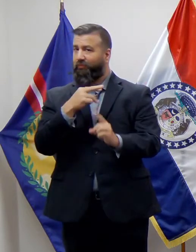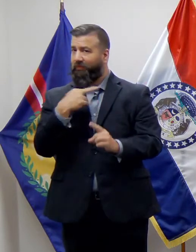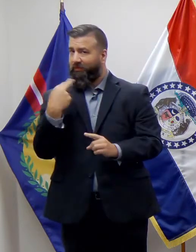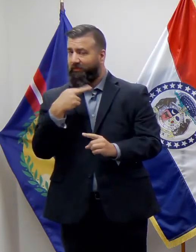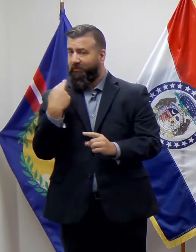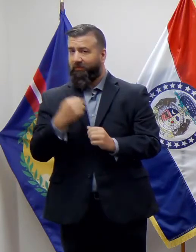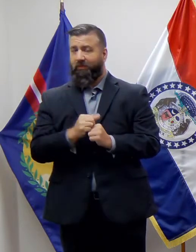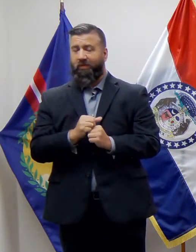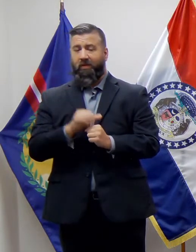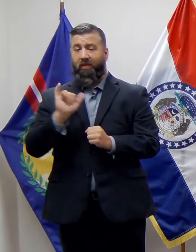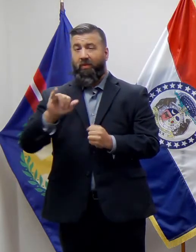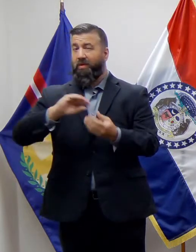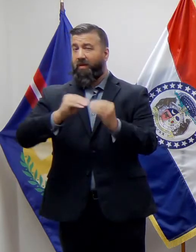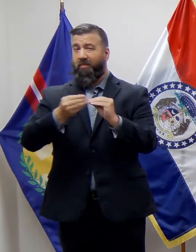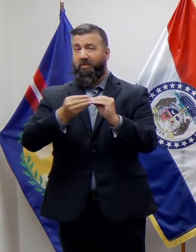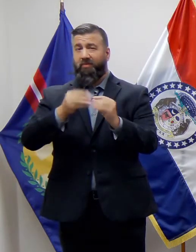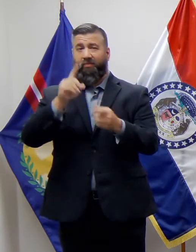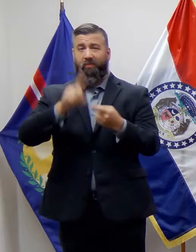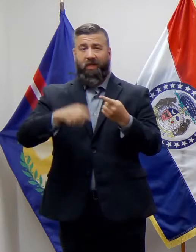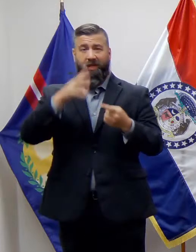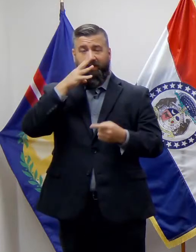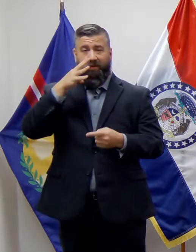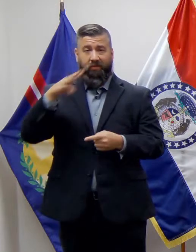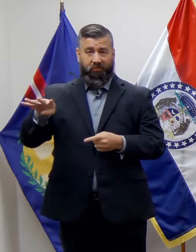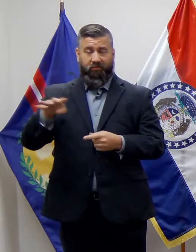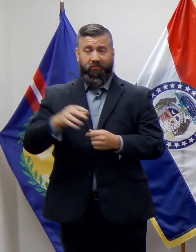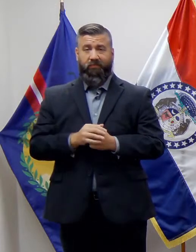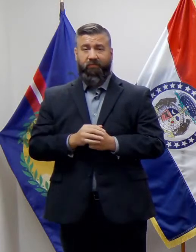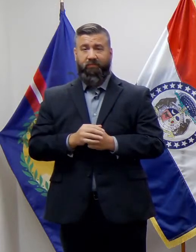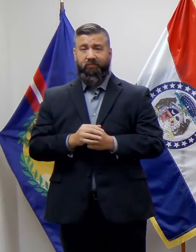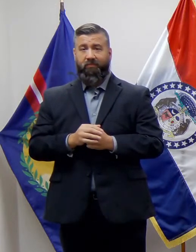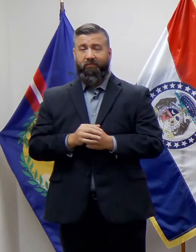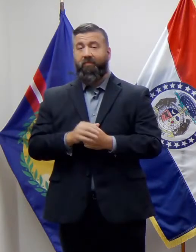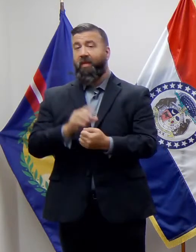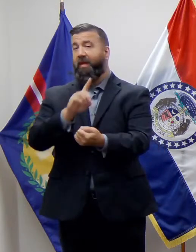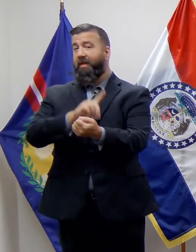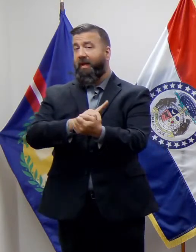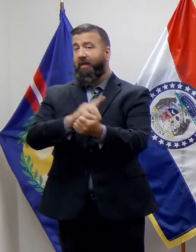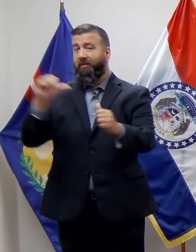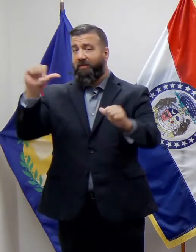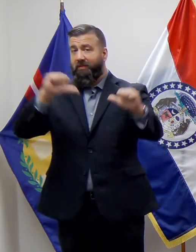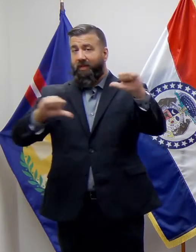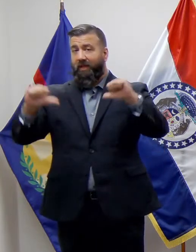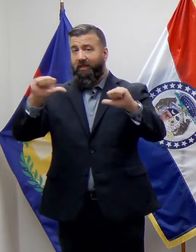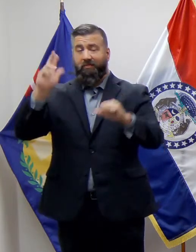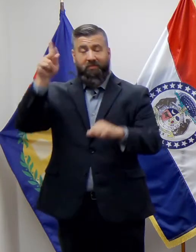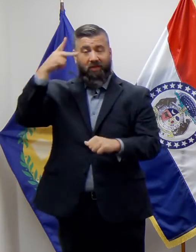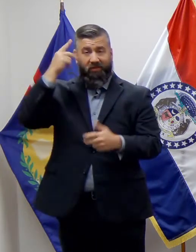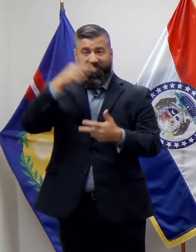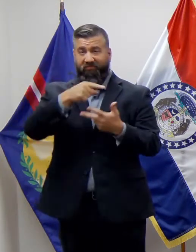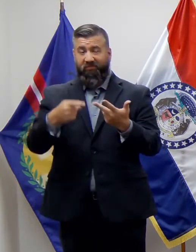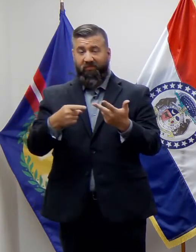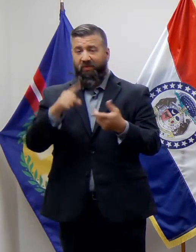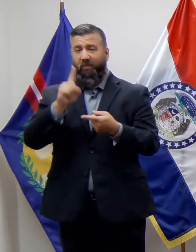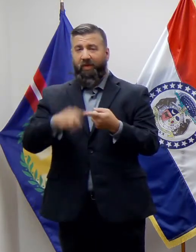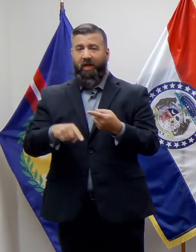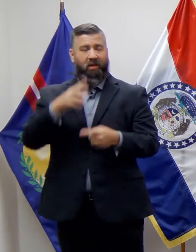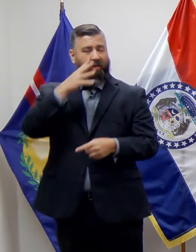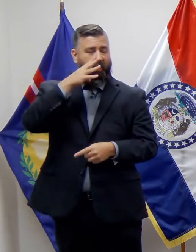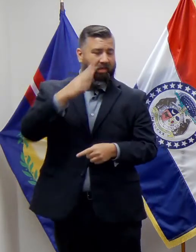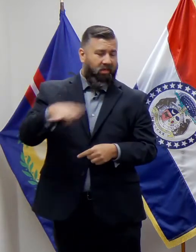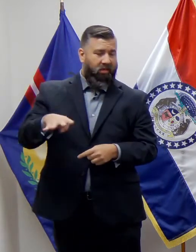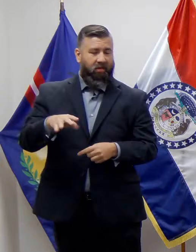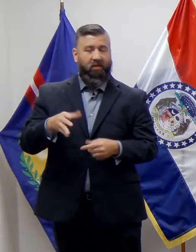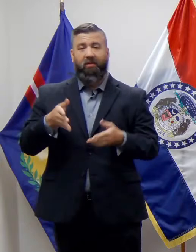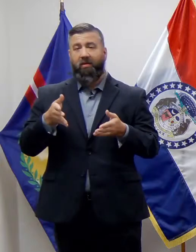are too alarming to ignore. As healthcare professionals and as elected leaders, we can't stand idly by and let